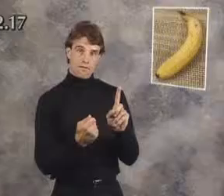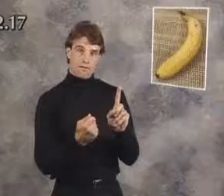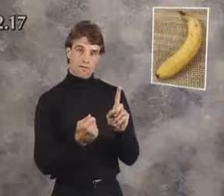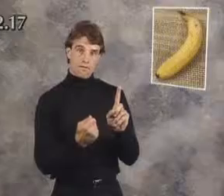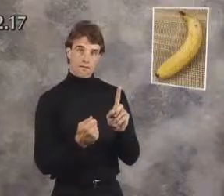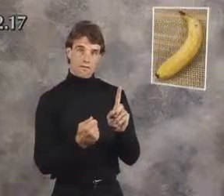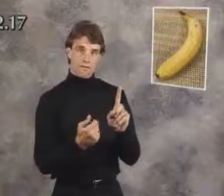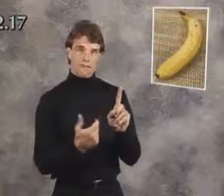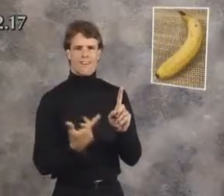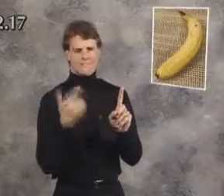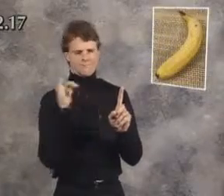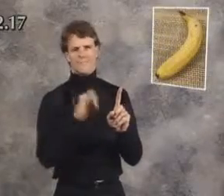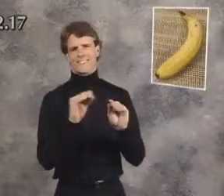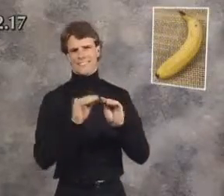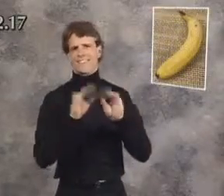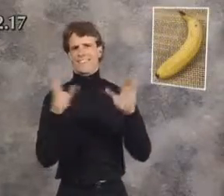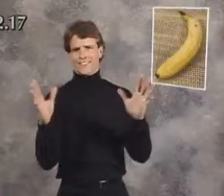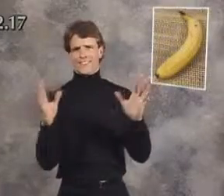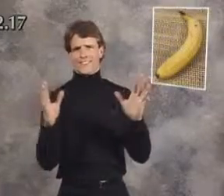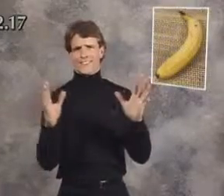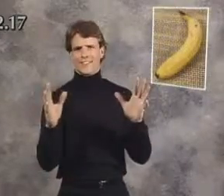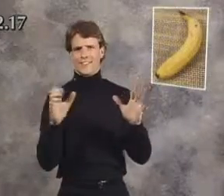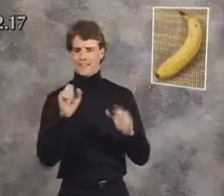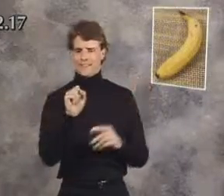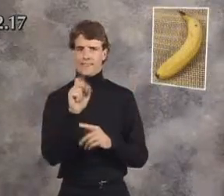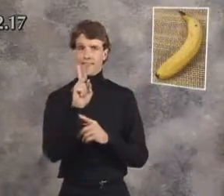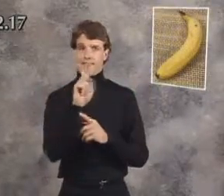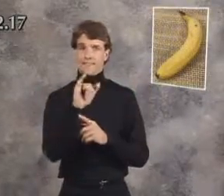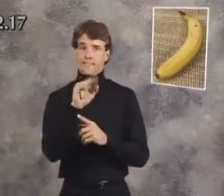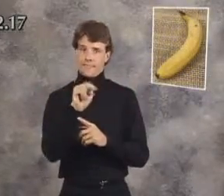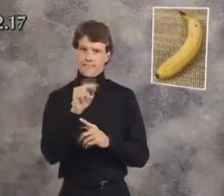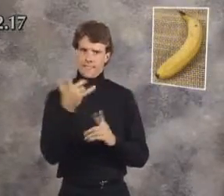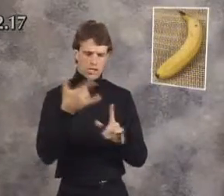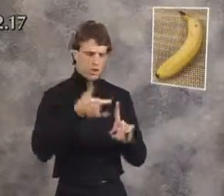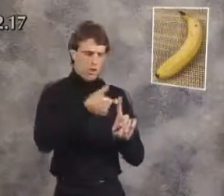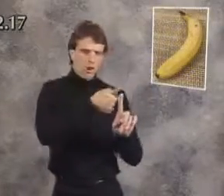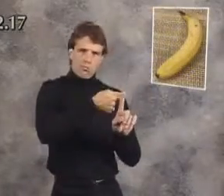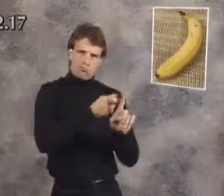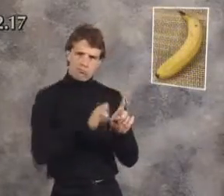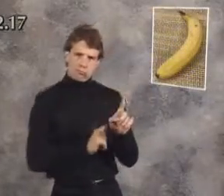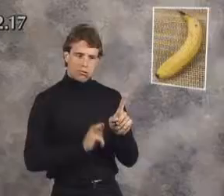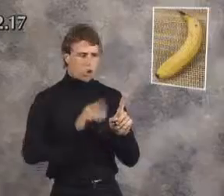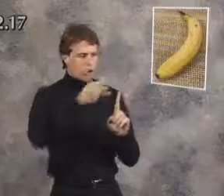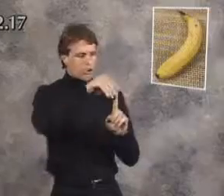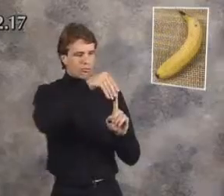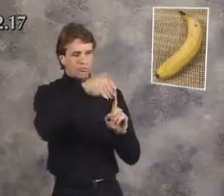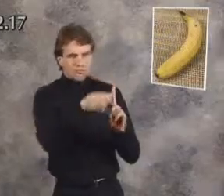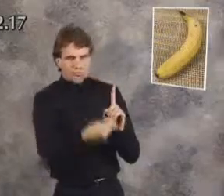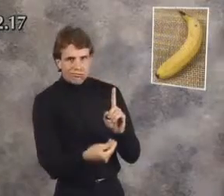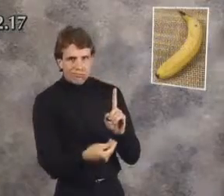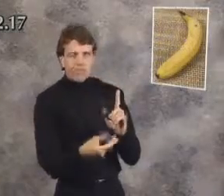Banana. Well, that's perfectly clear. You're peeling a banana.